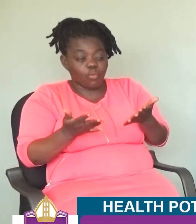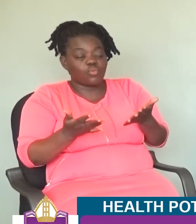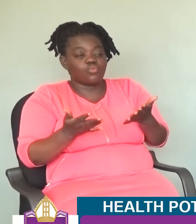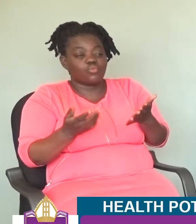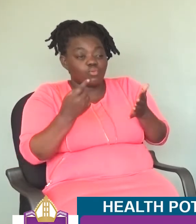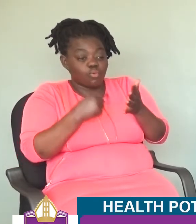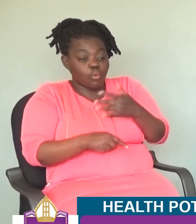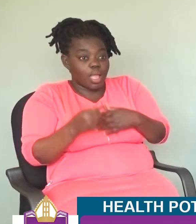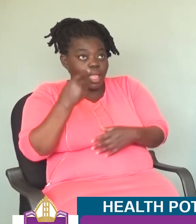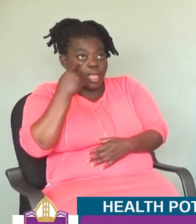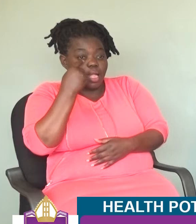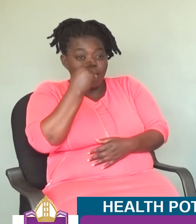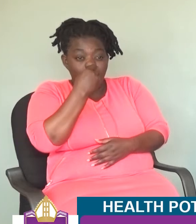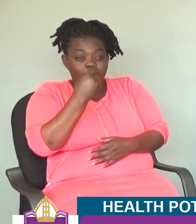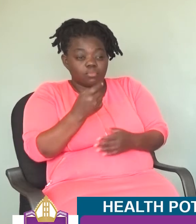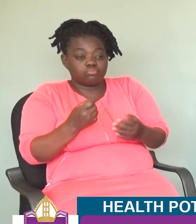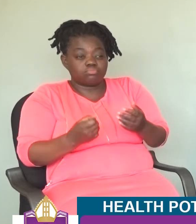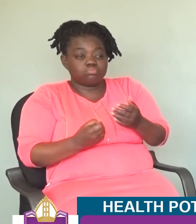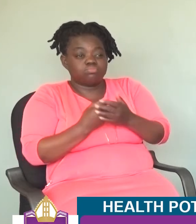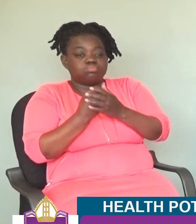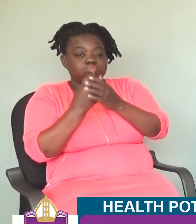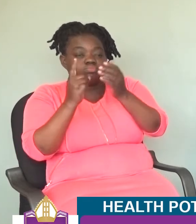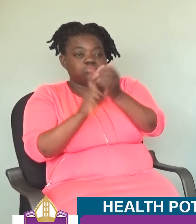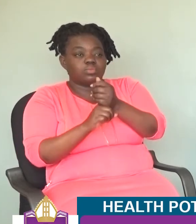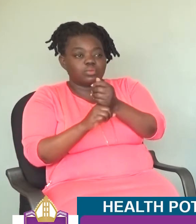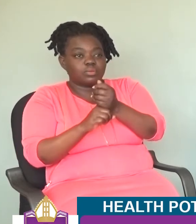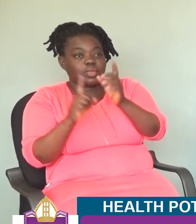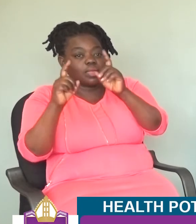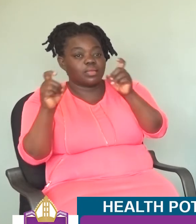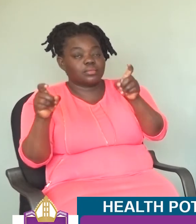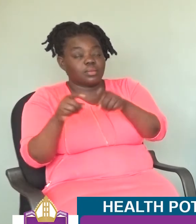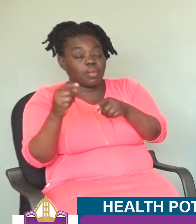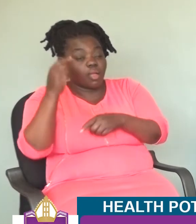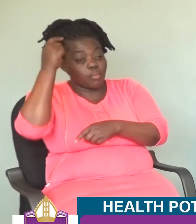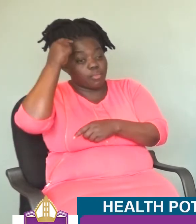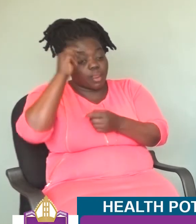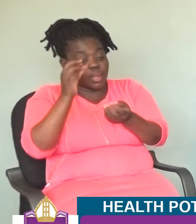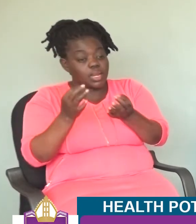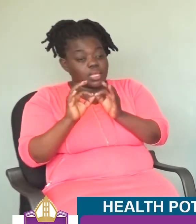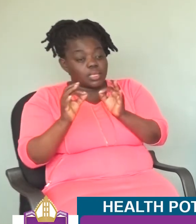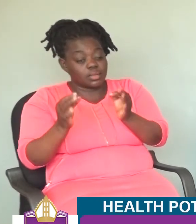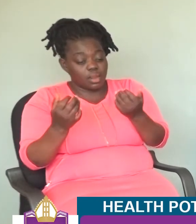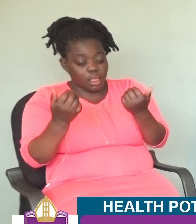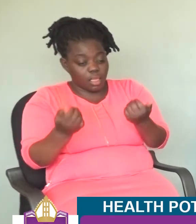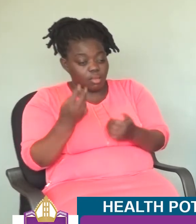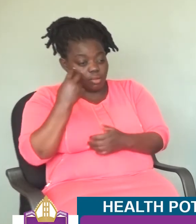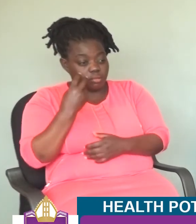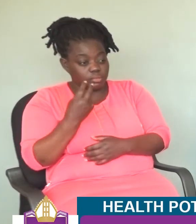what we see as the eye receives the image and how the brain interprets it. Now, we realize